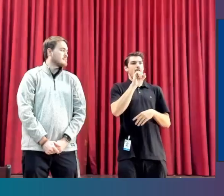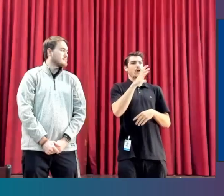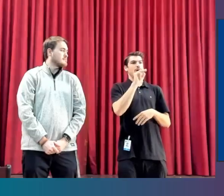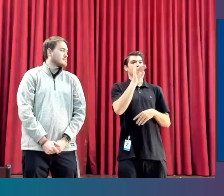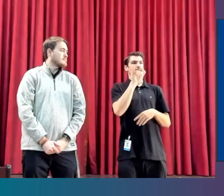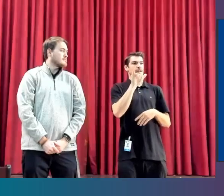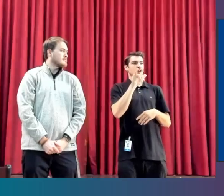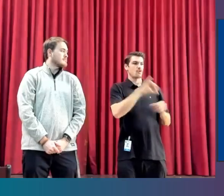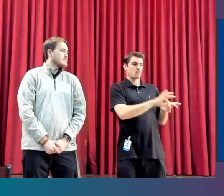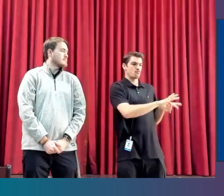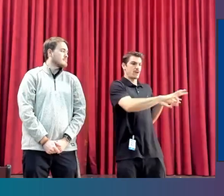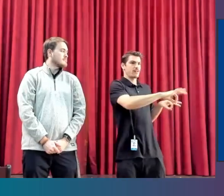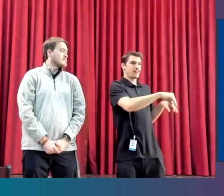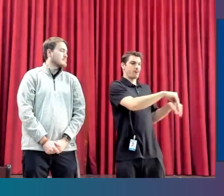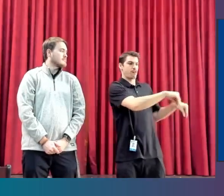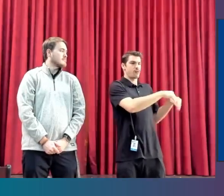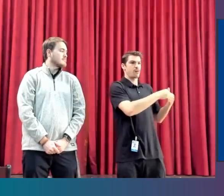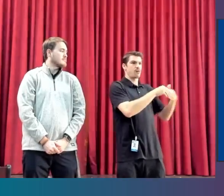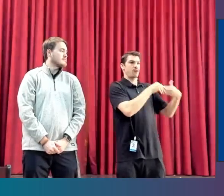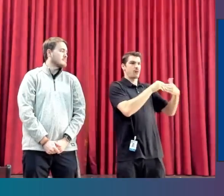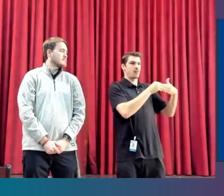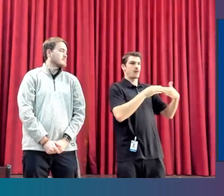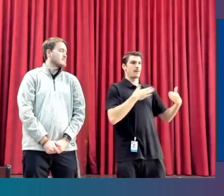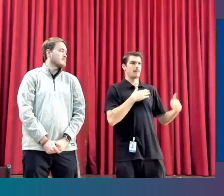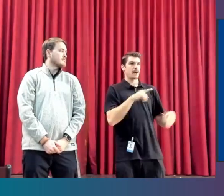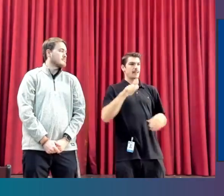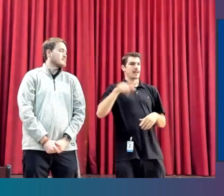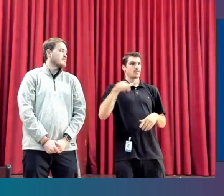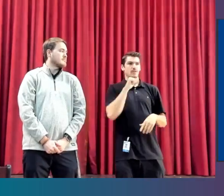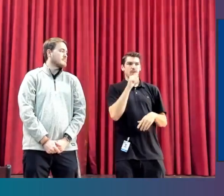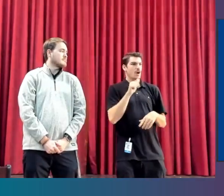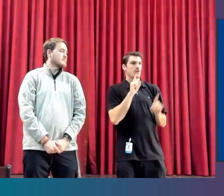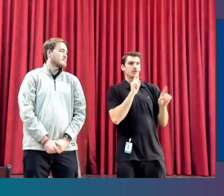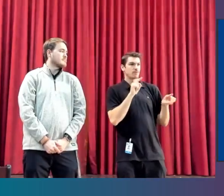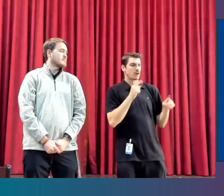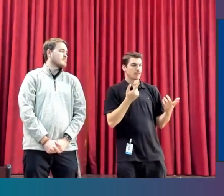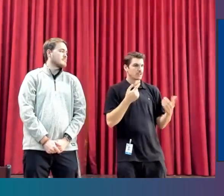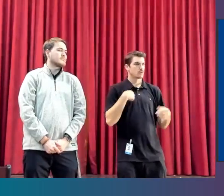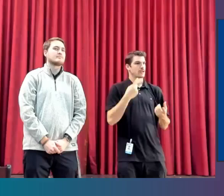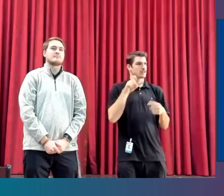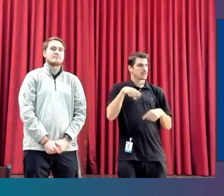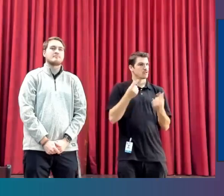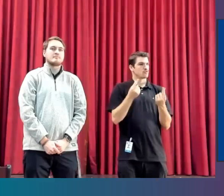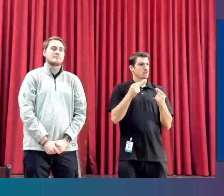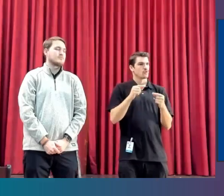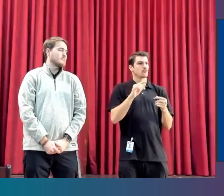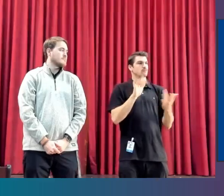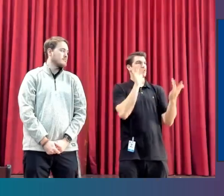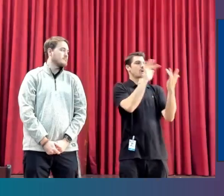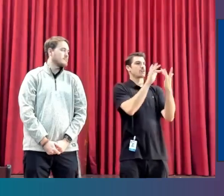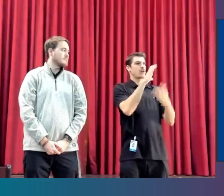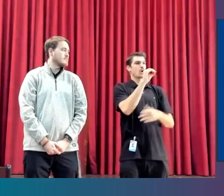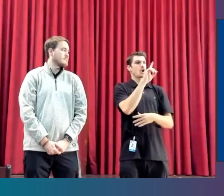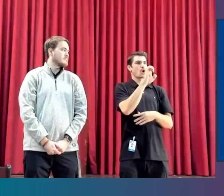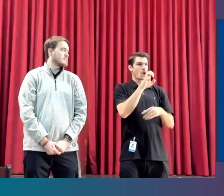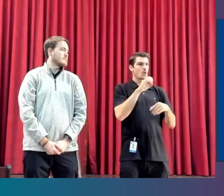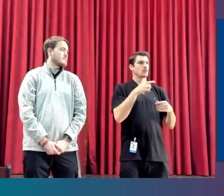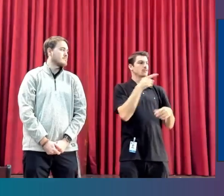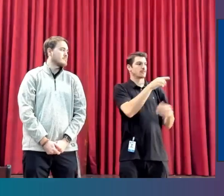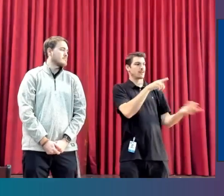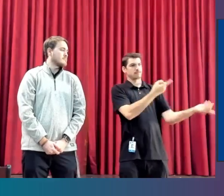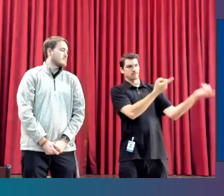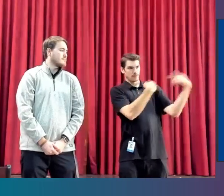not responding. And I had to have code enforcement send an inspector out to the property for